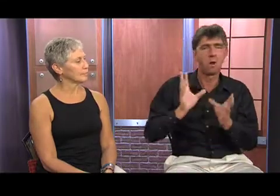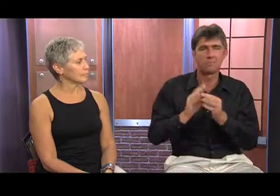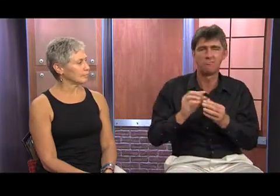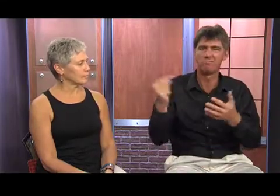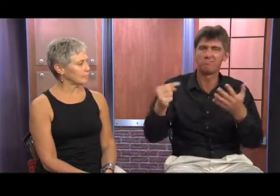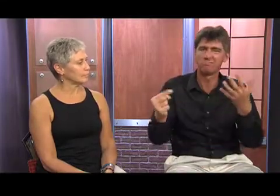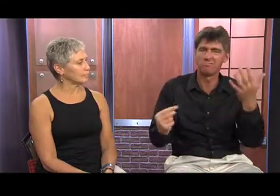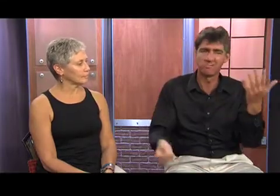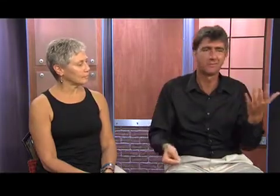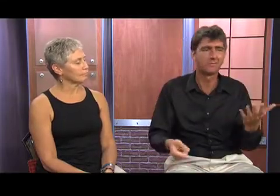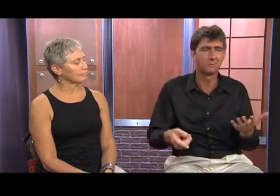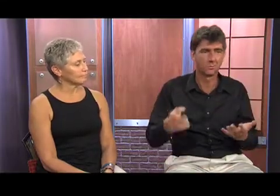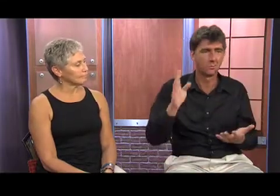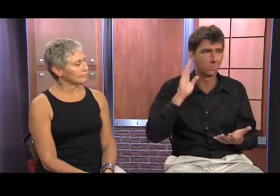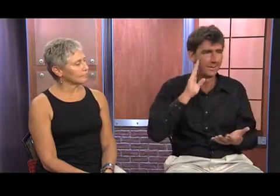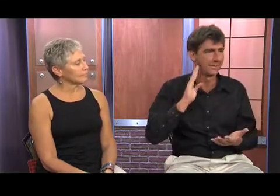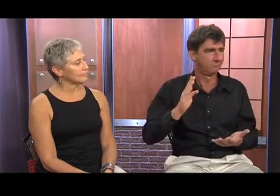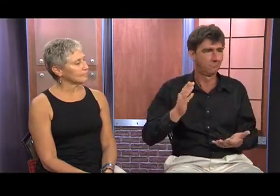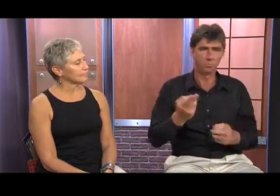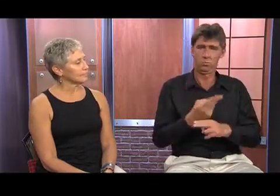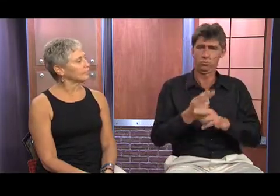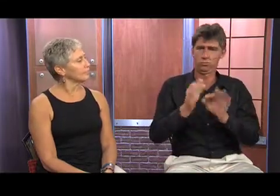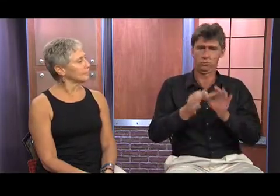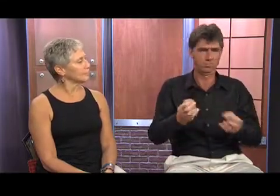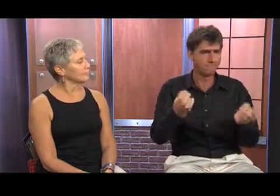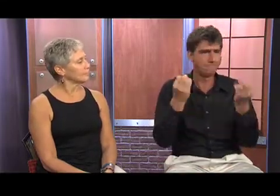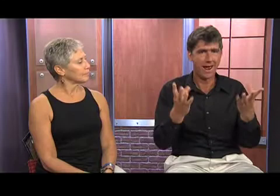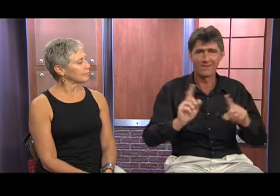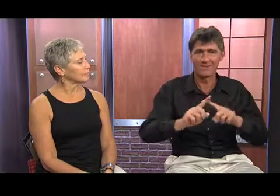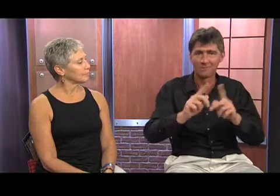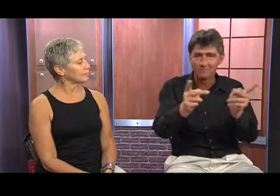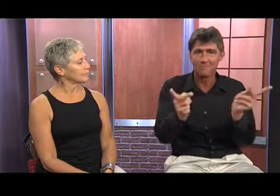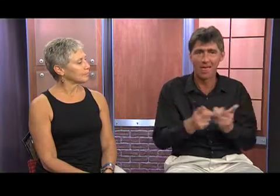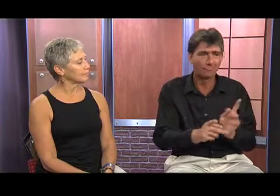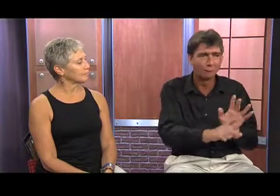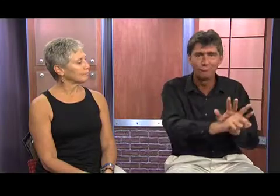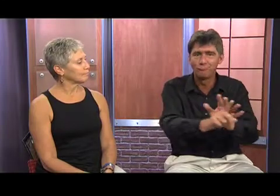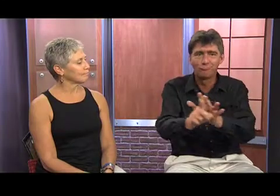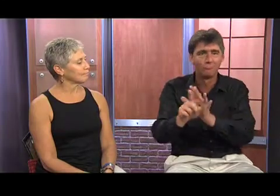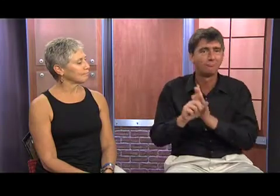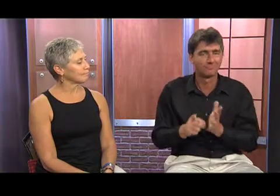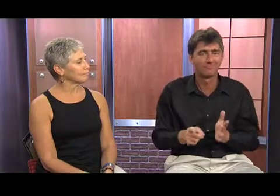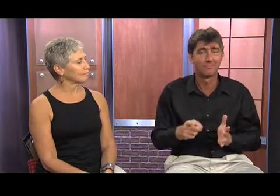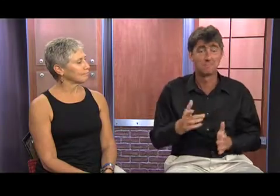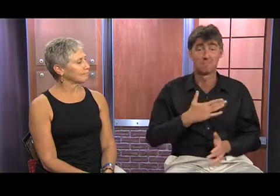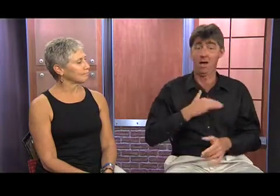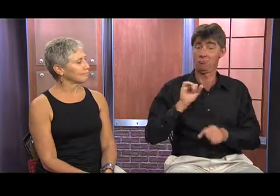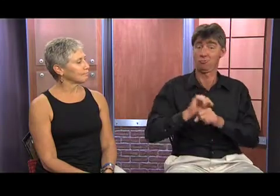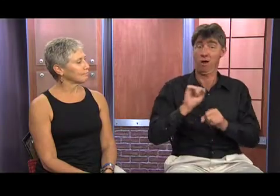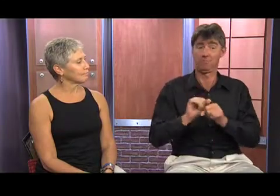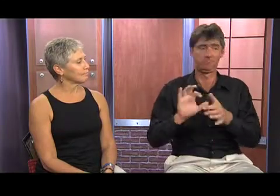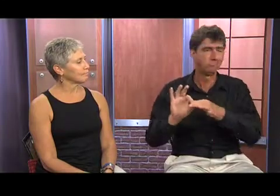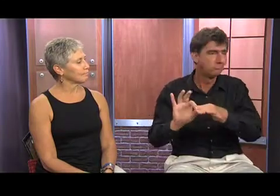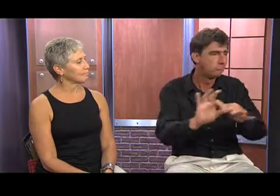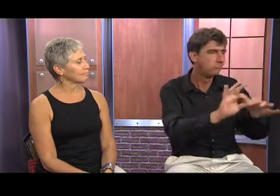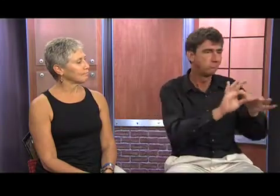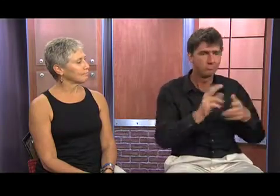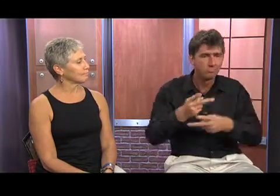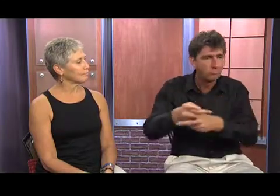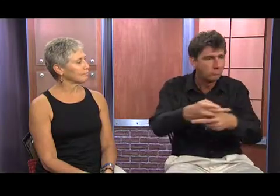variety of places where you might find need for sign language interpreters, and my job is to orchestrate all of that. And you do a